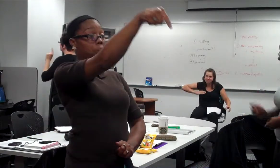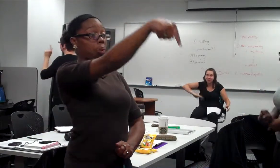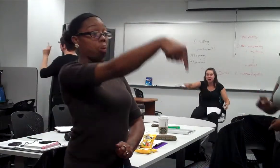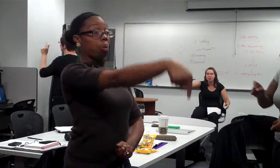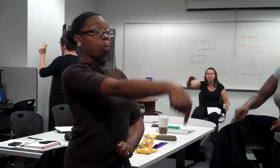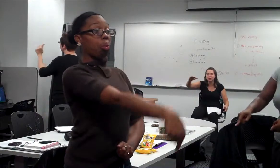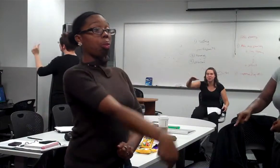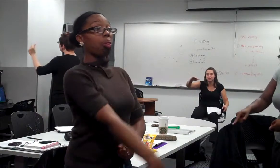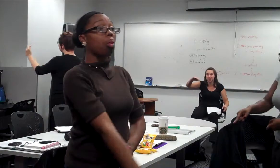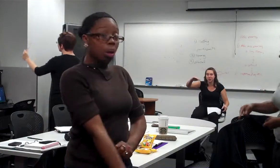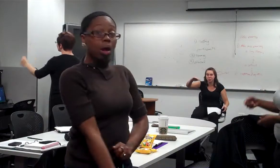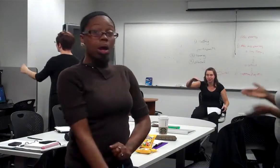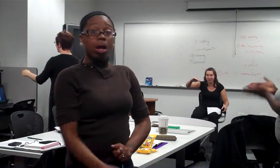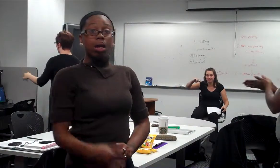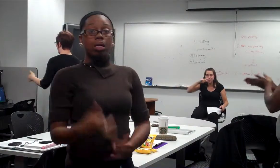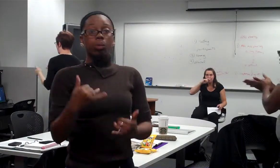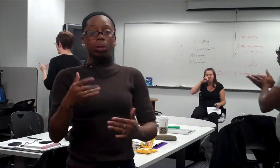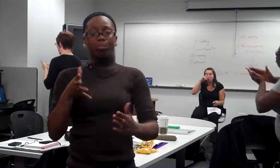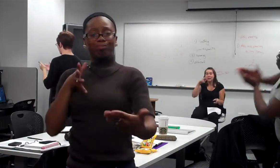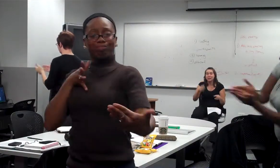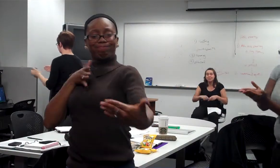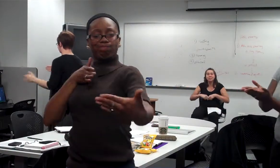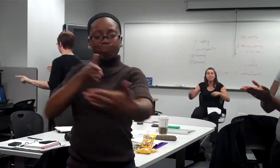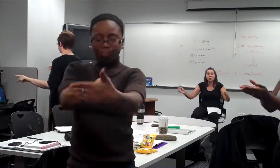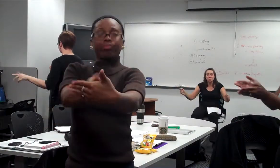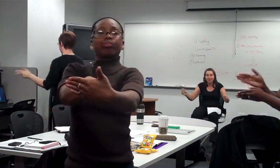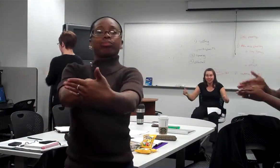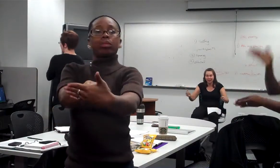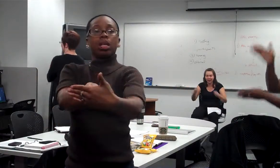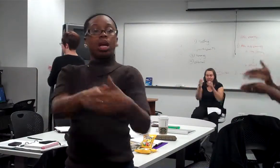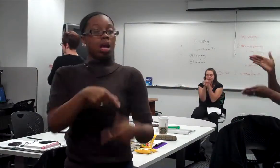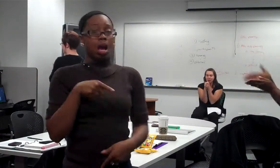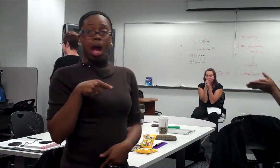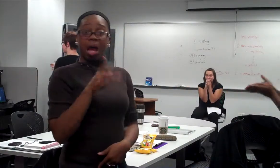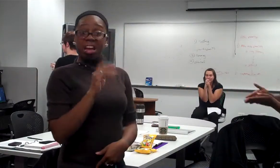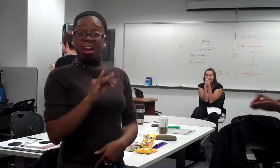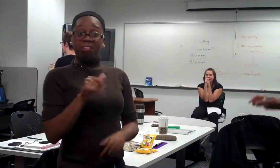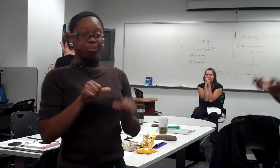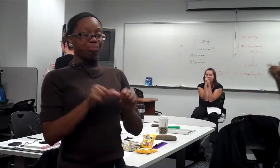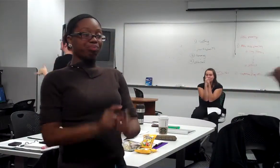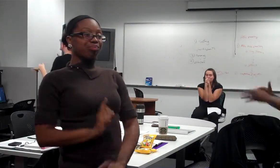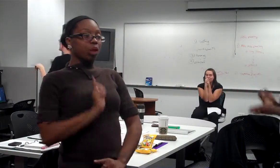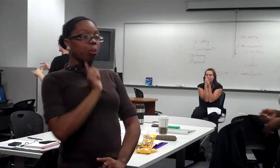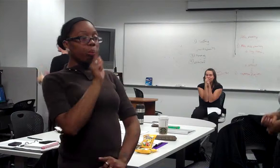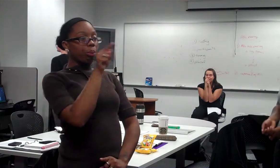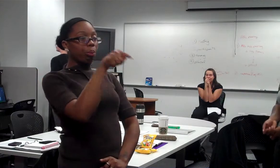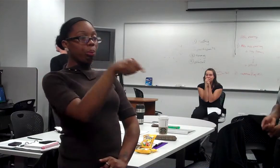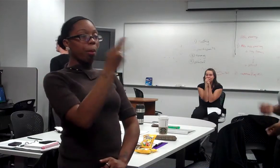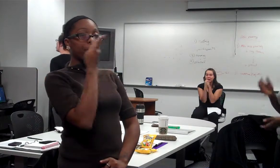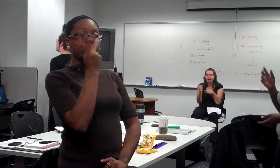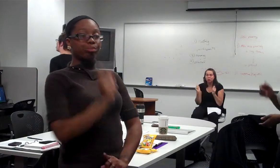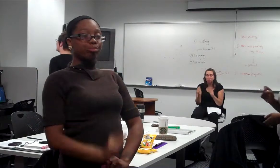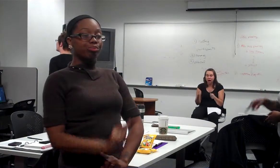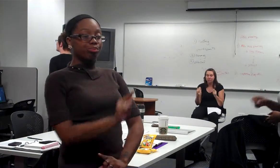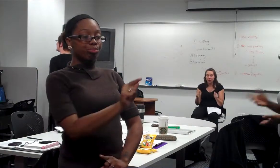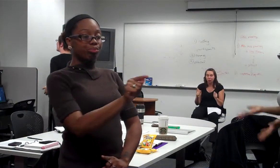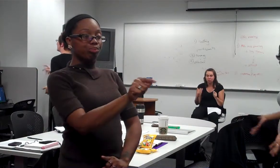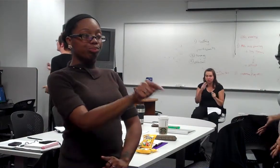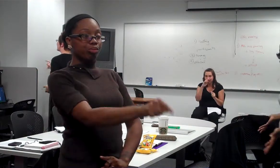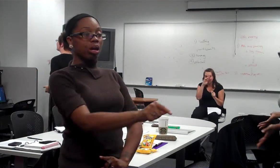slam into the embankment. He's still peeing. We I'm like, Kevin, you have to help me steady